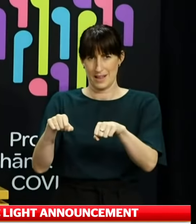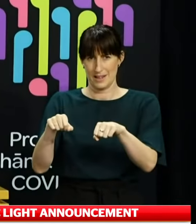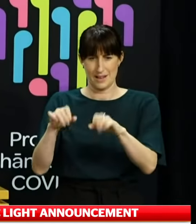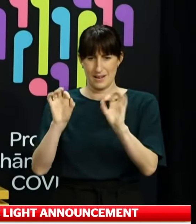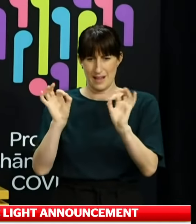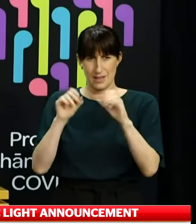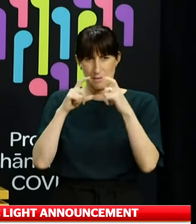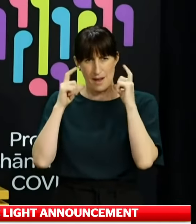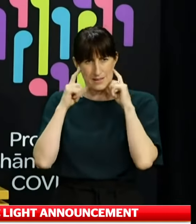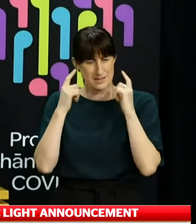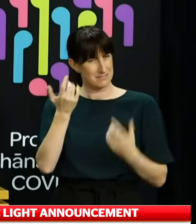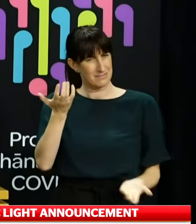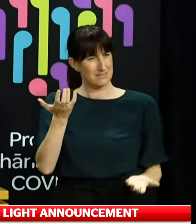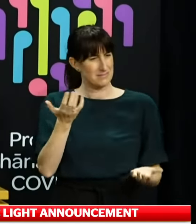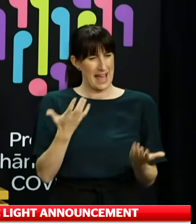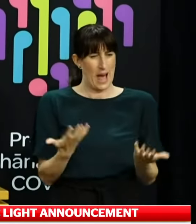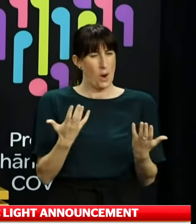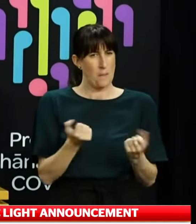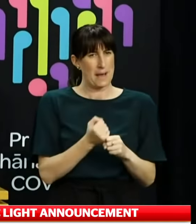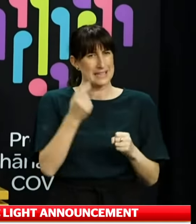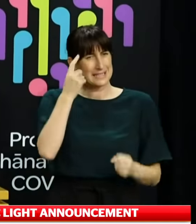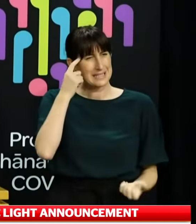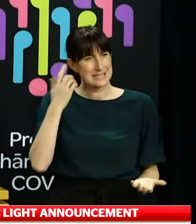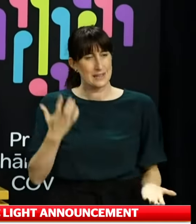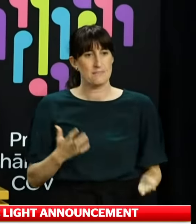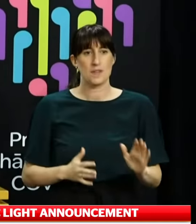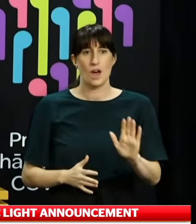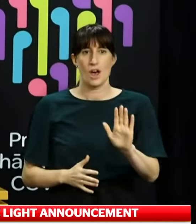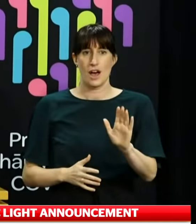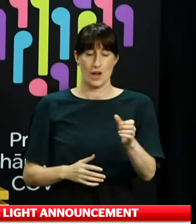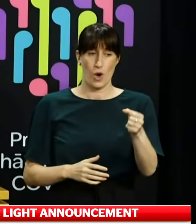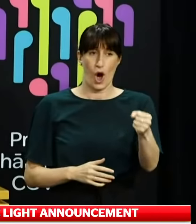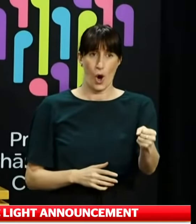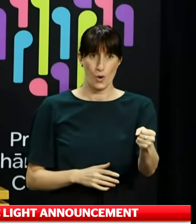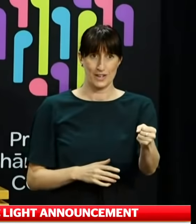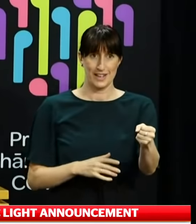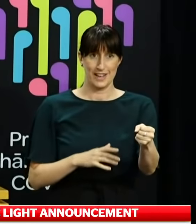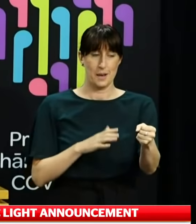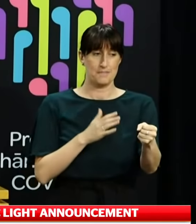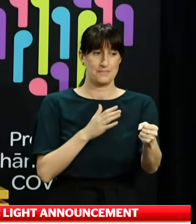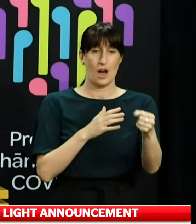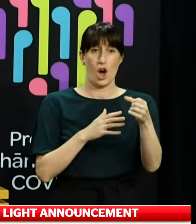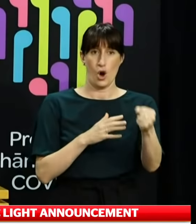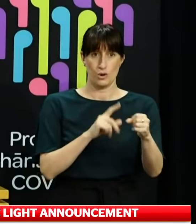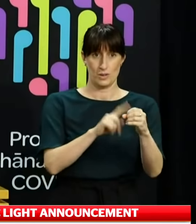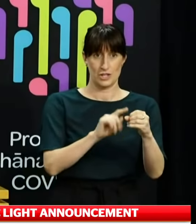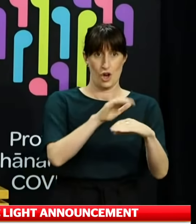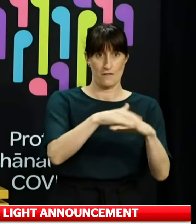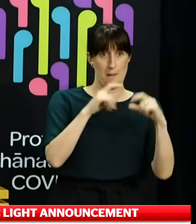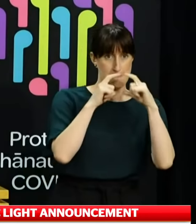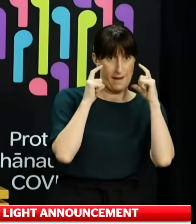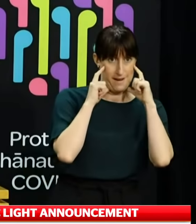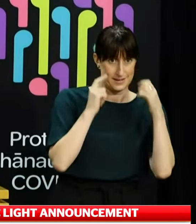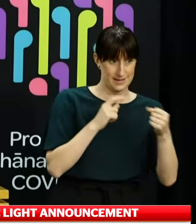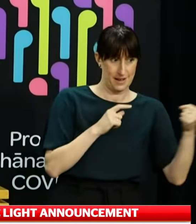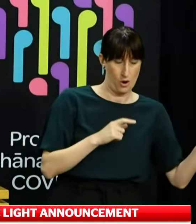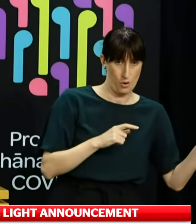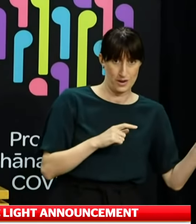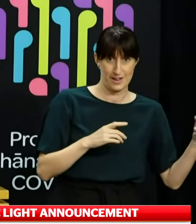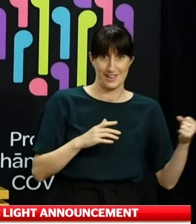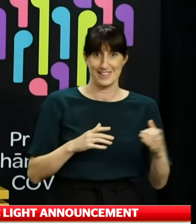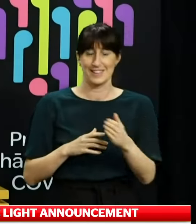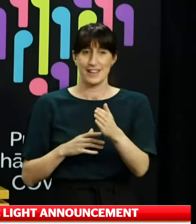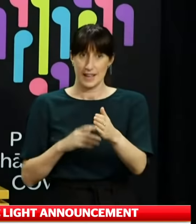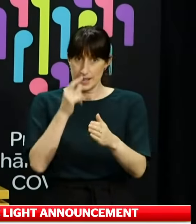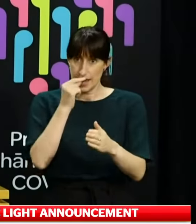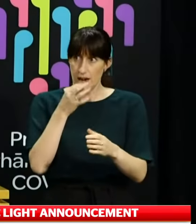They are. So, I'll come back to you on... Can we just park masks for a moment? Give me a minute on masks, and then we'll come back to that. Yeah. Just to keep on masks just for a little